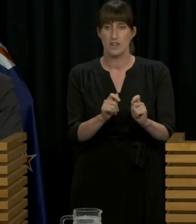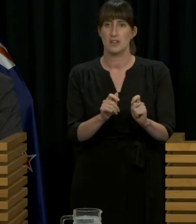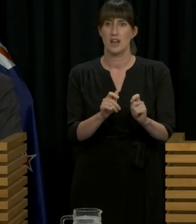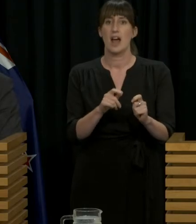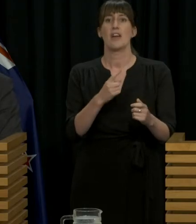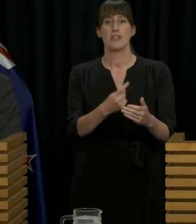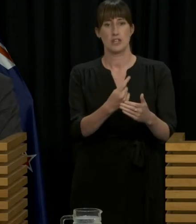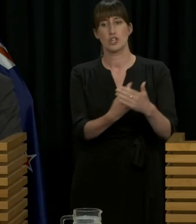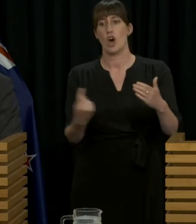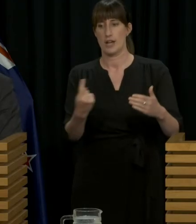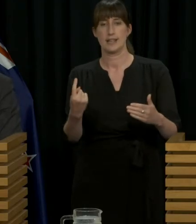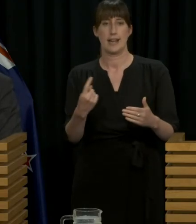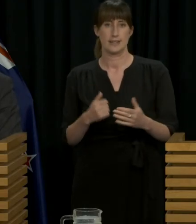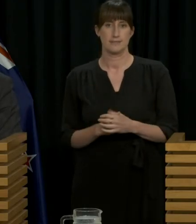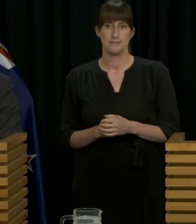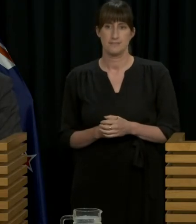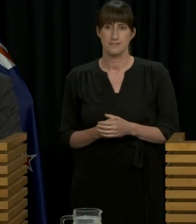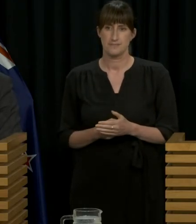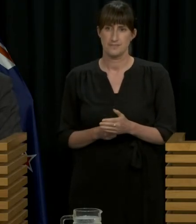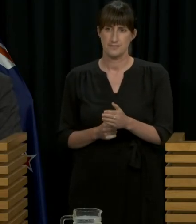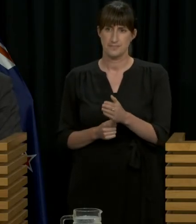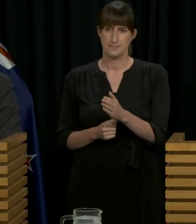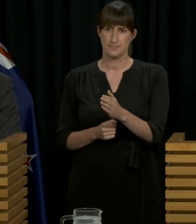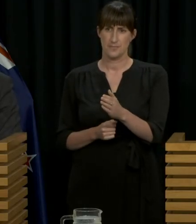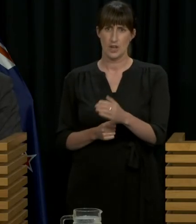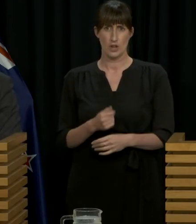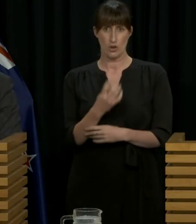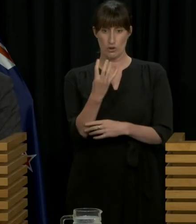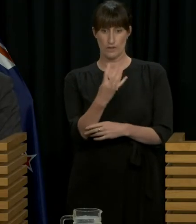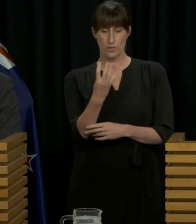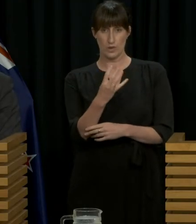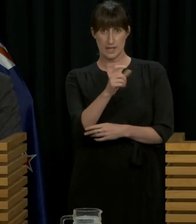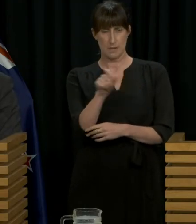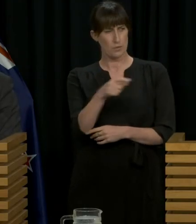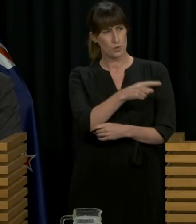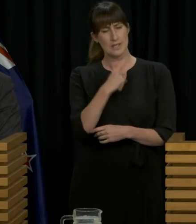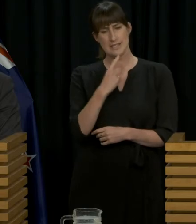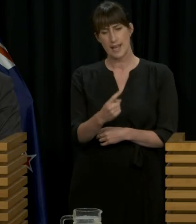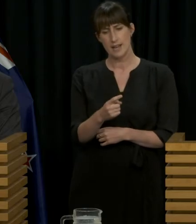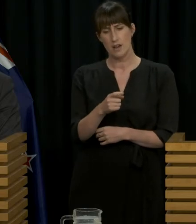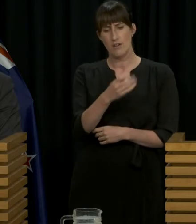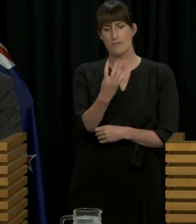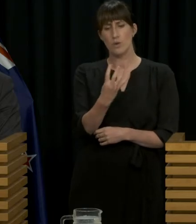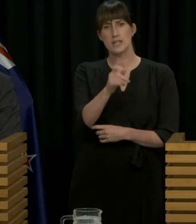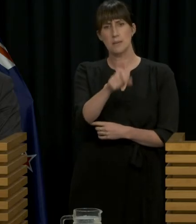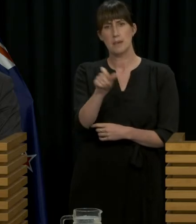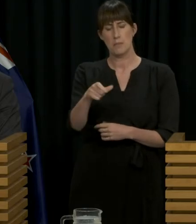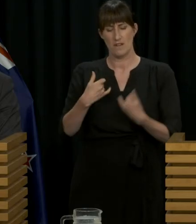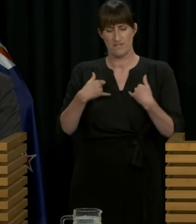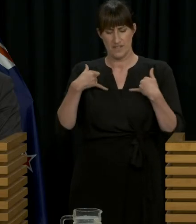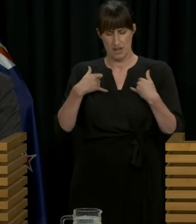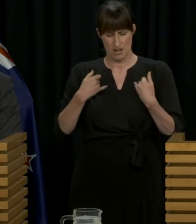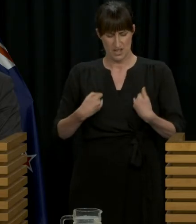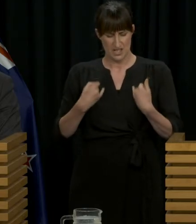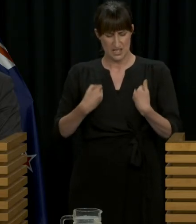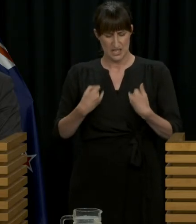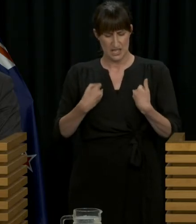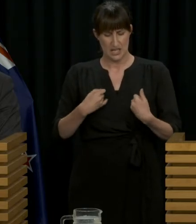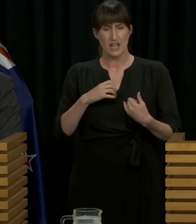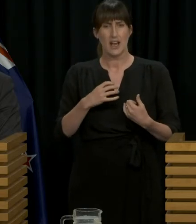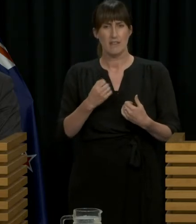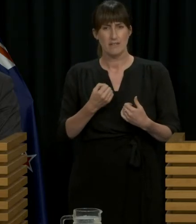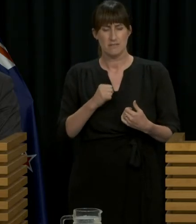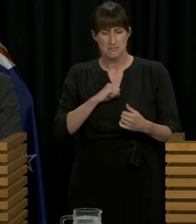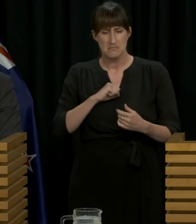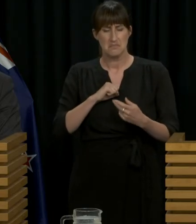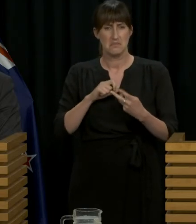on the 14 people who had symptoms when they were followed up with contact tracers, were they then tested after the contact tracers contacted